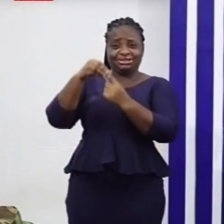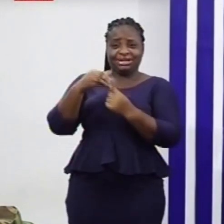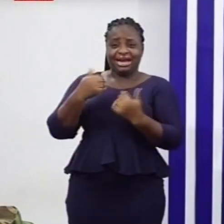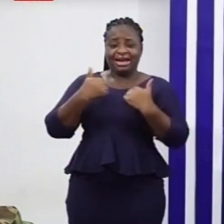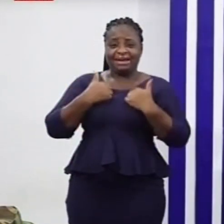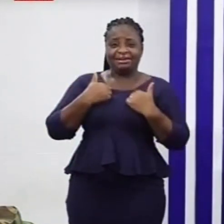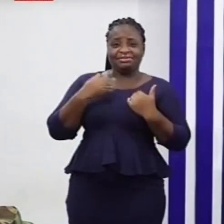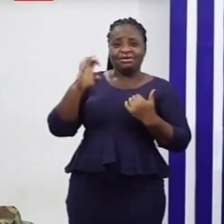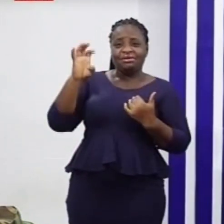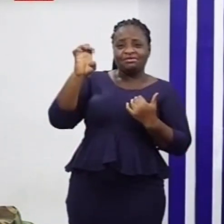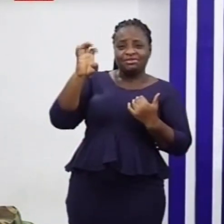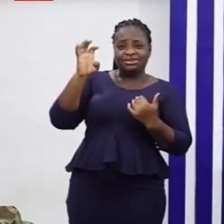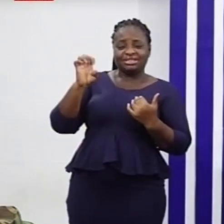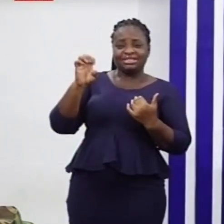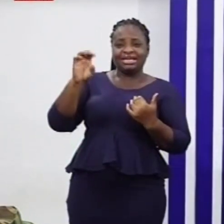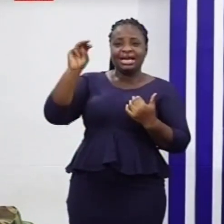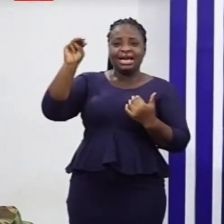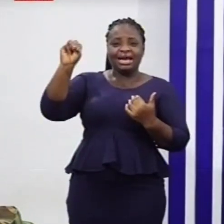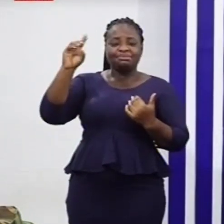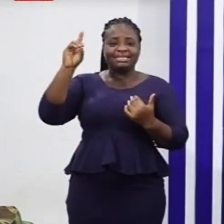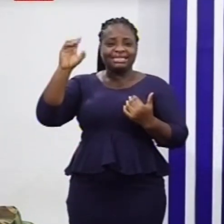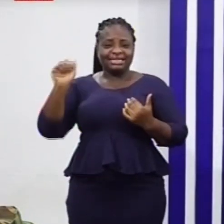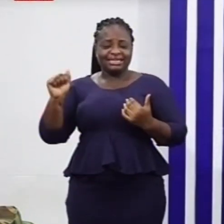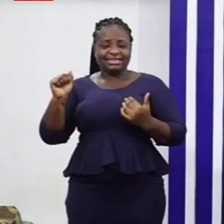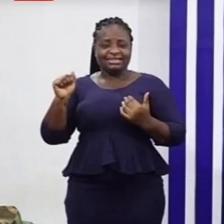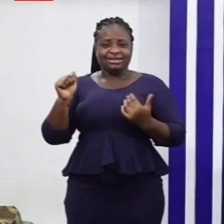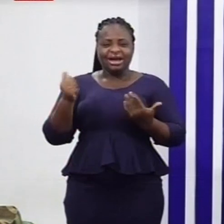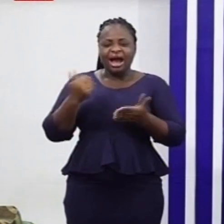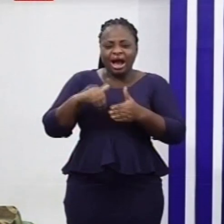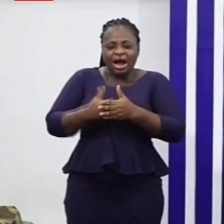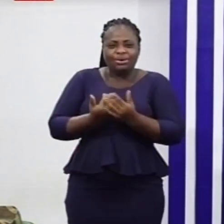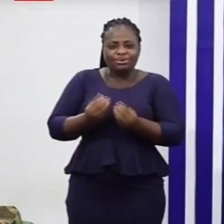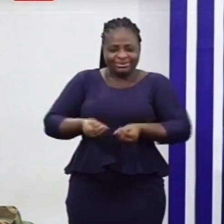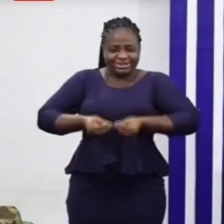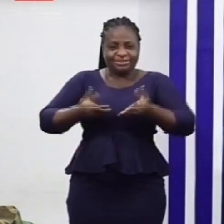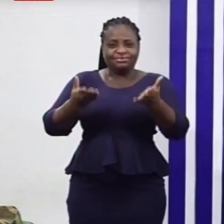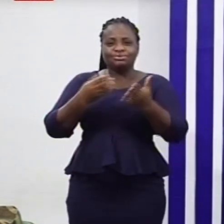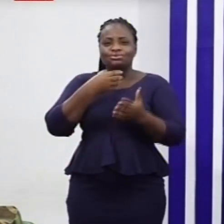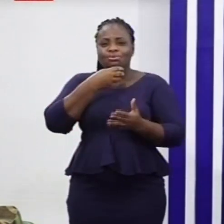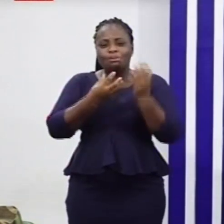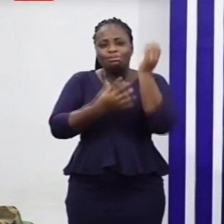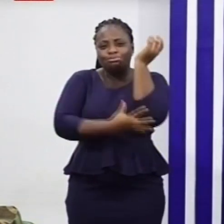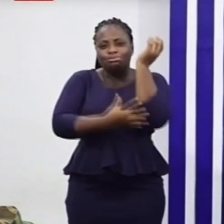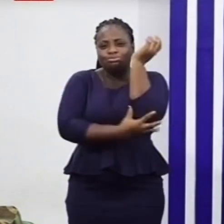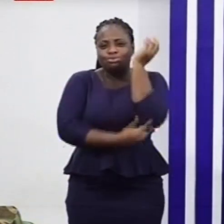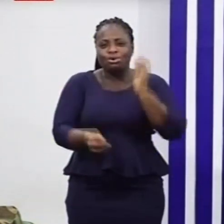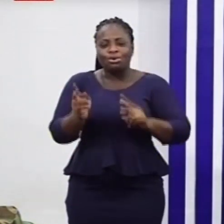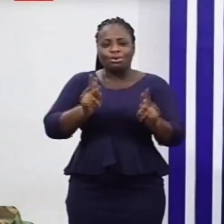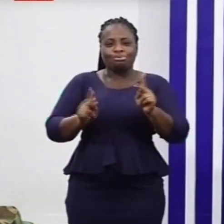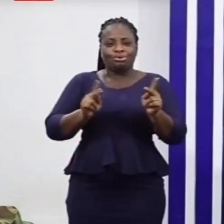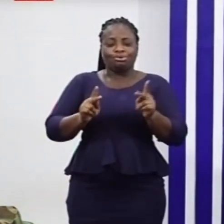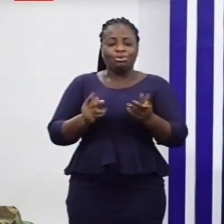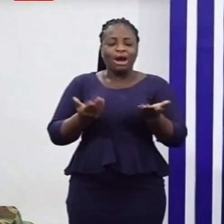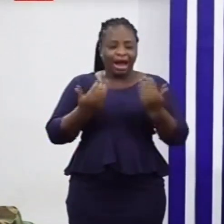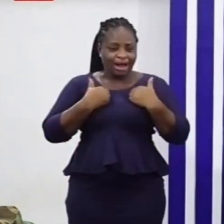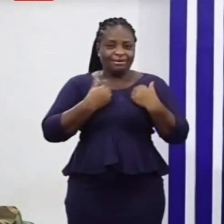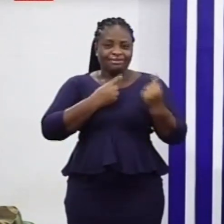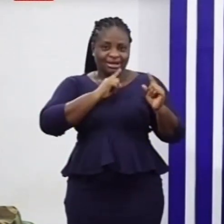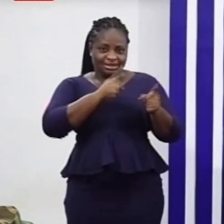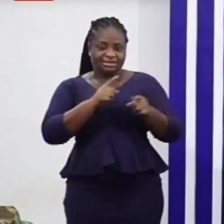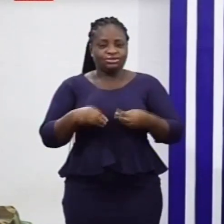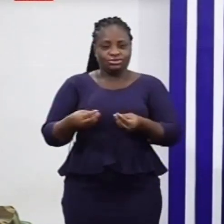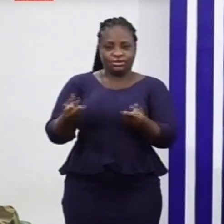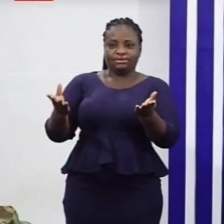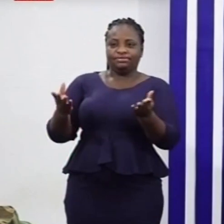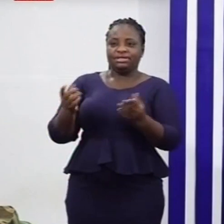40 MMDAs we have imposed restrictions. How are we providing for the homeless and the vulnerable? We have some answers to provide on that.